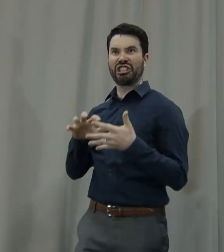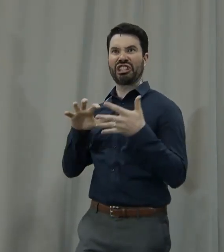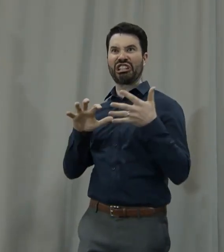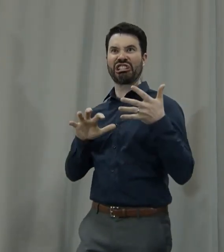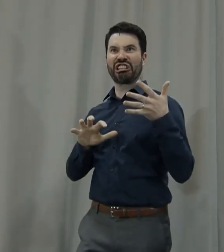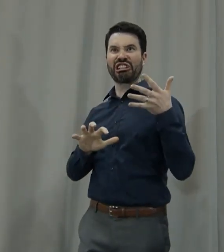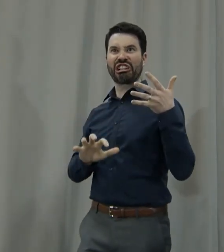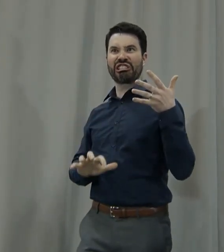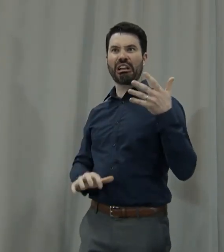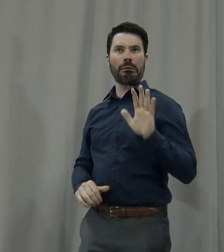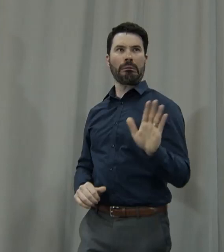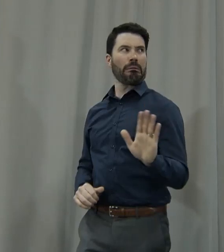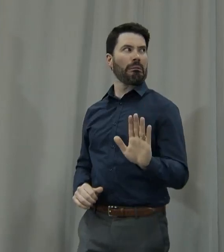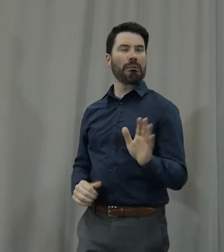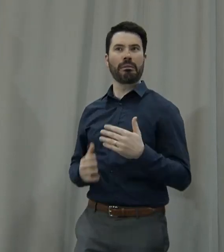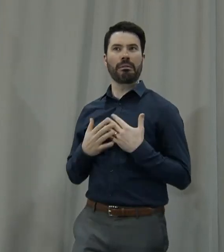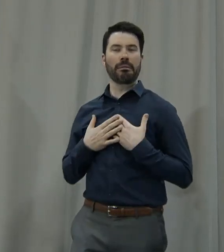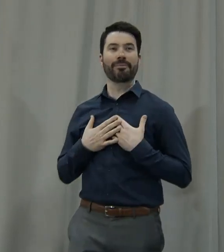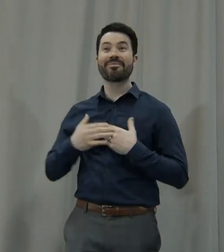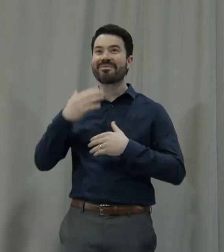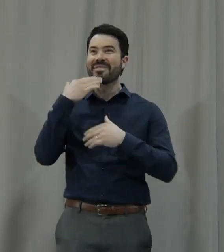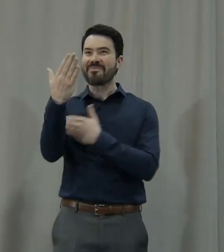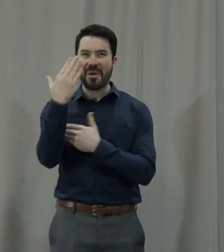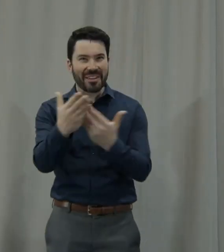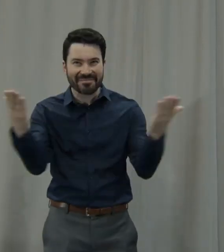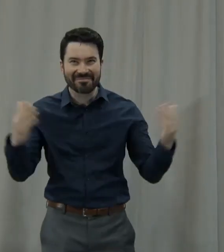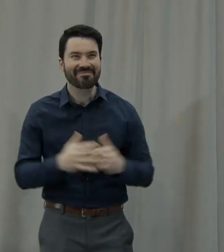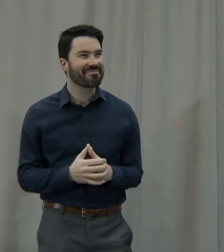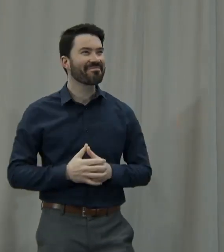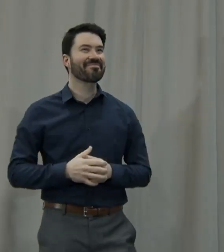long. Good morning.